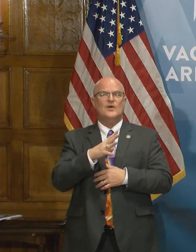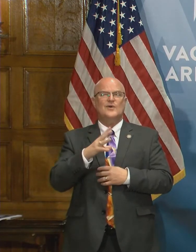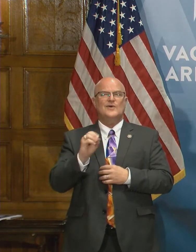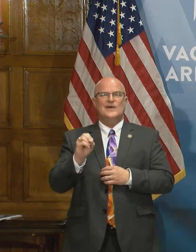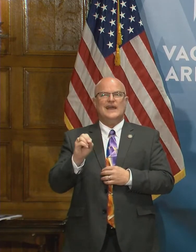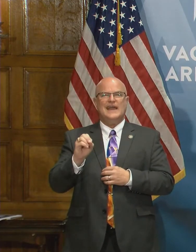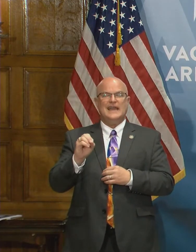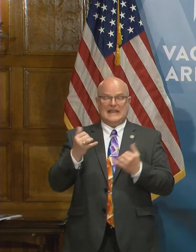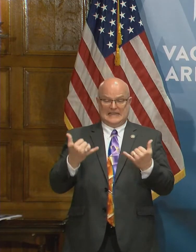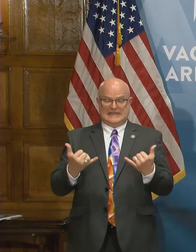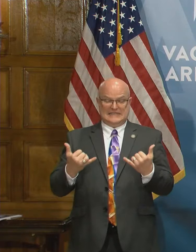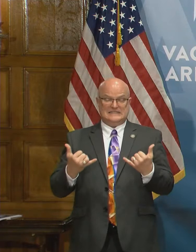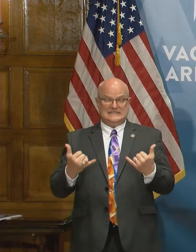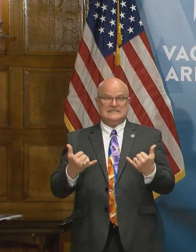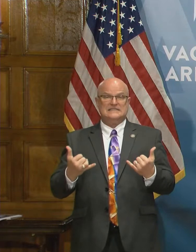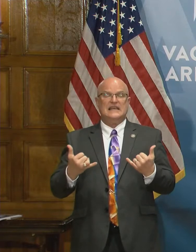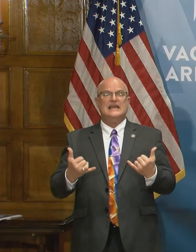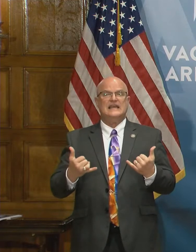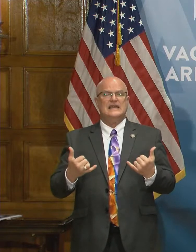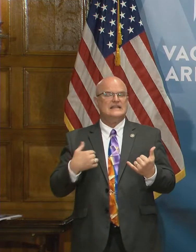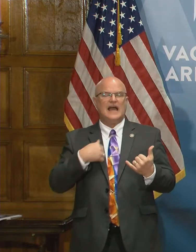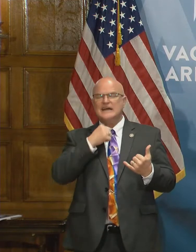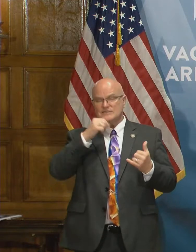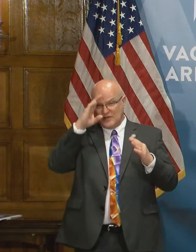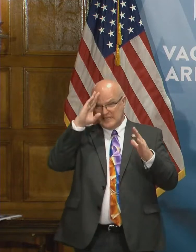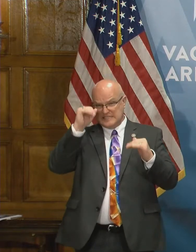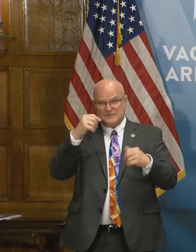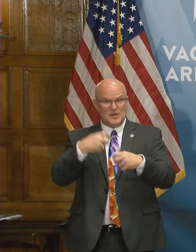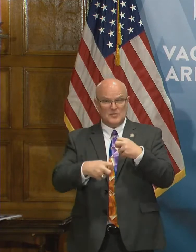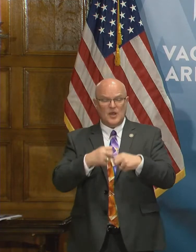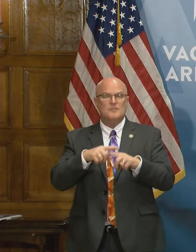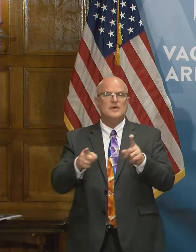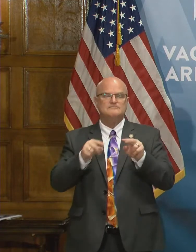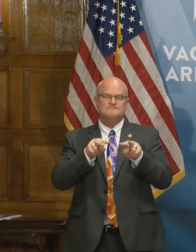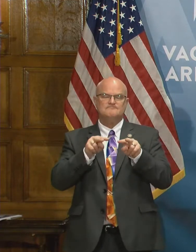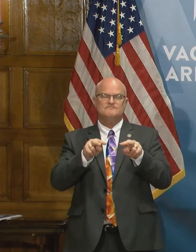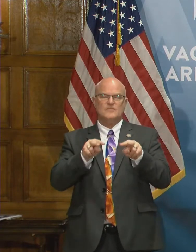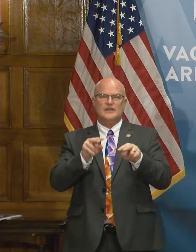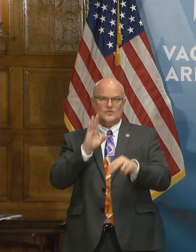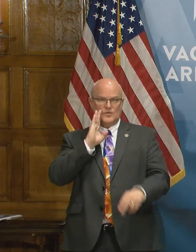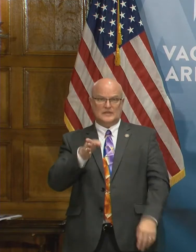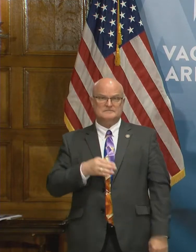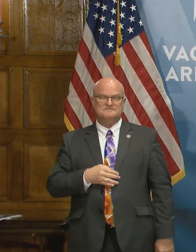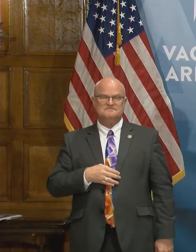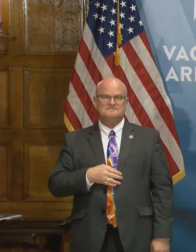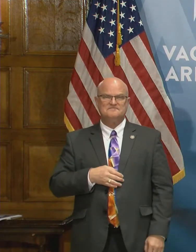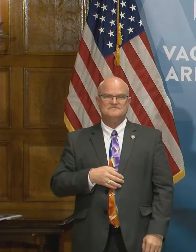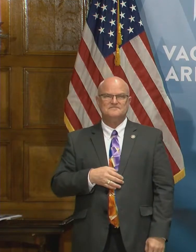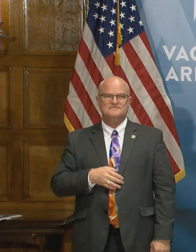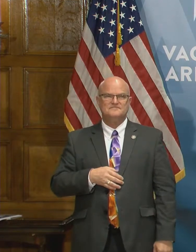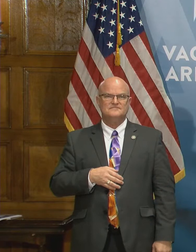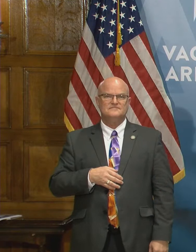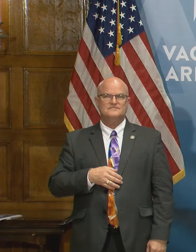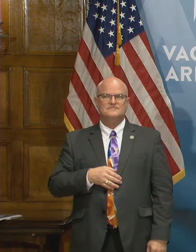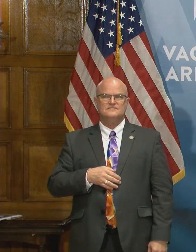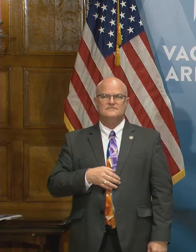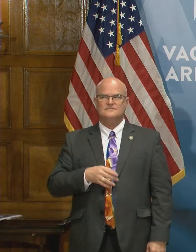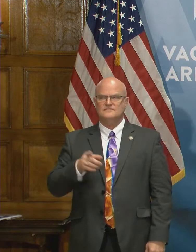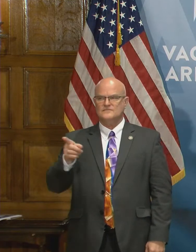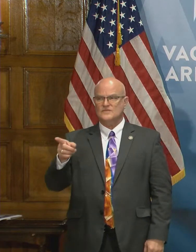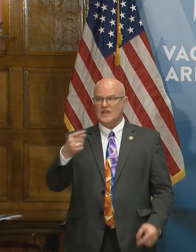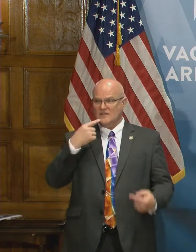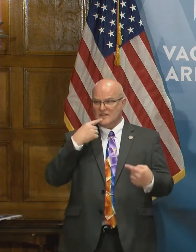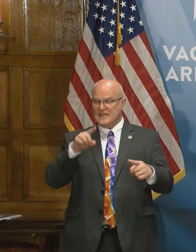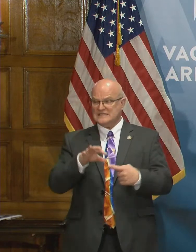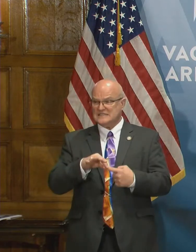and at this stage, I don't anticipate a problem, but we'll continue to monitor it. You haven't